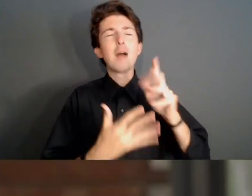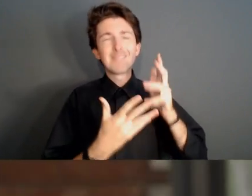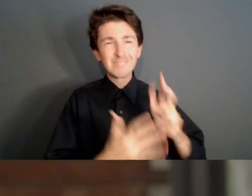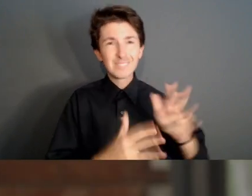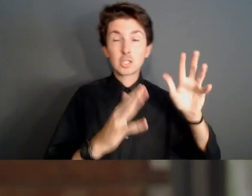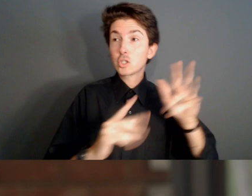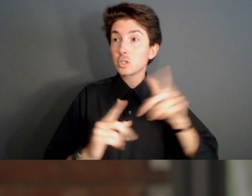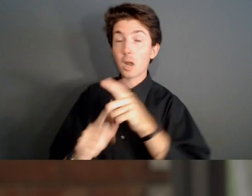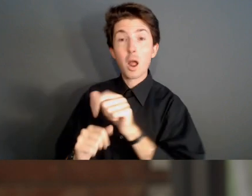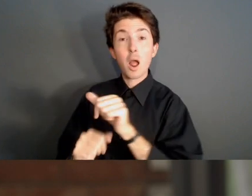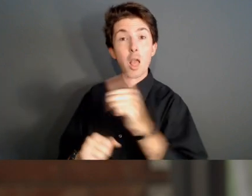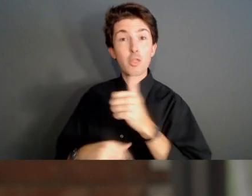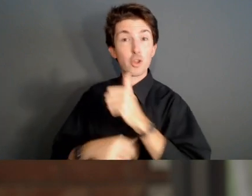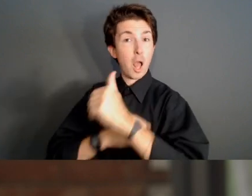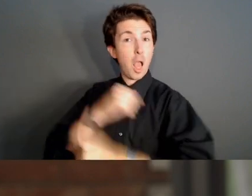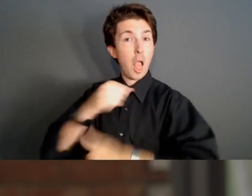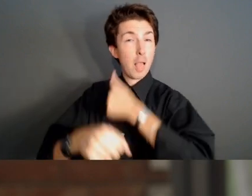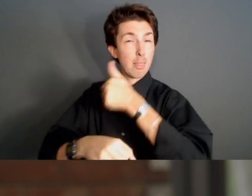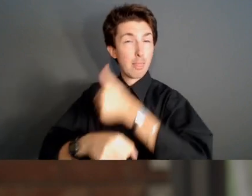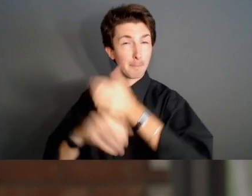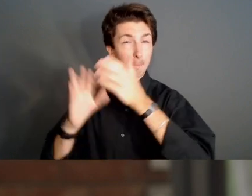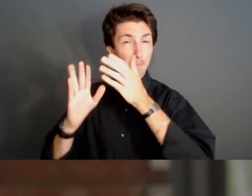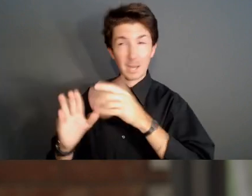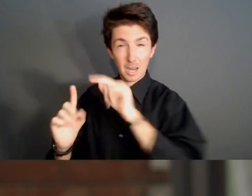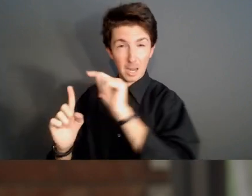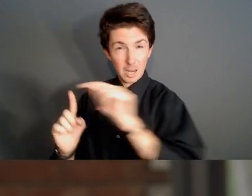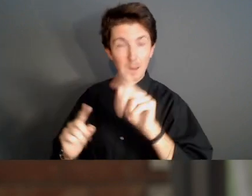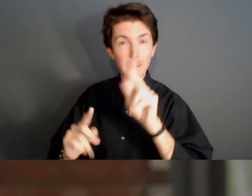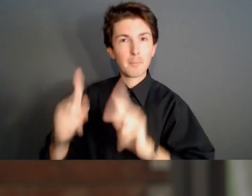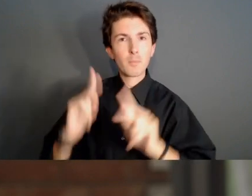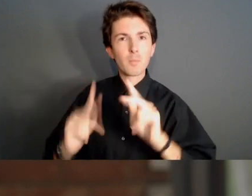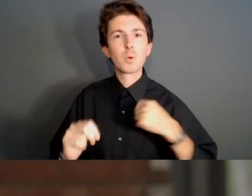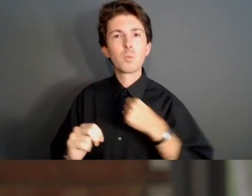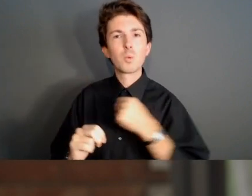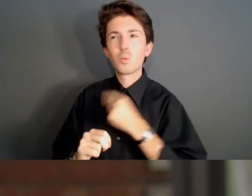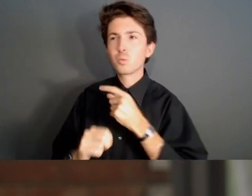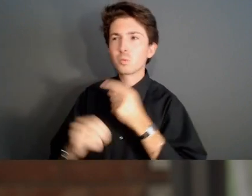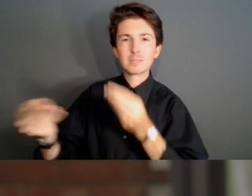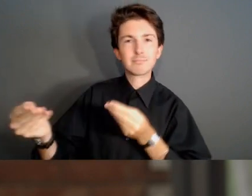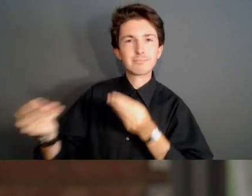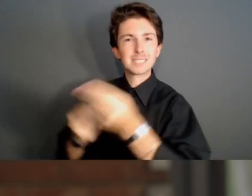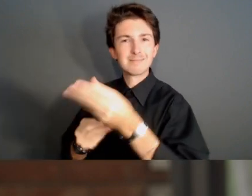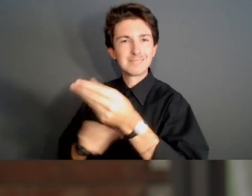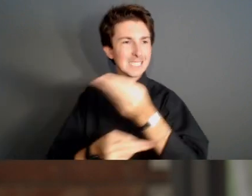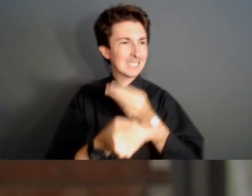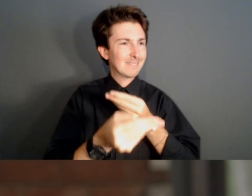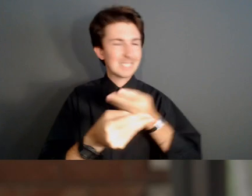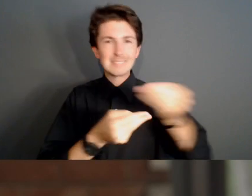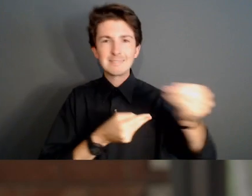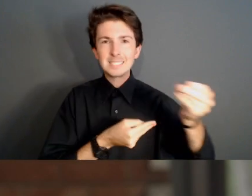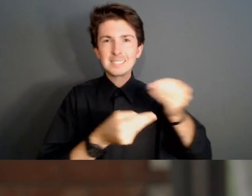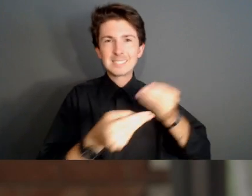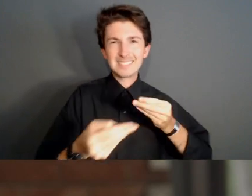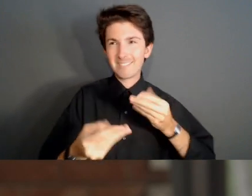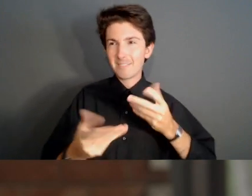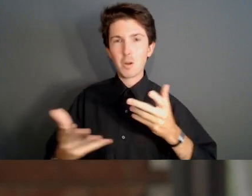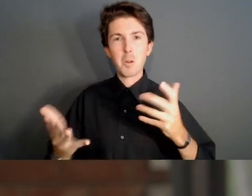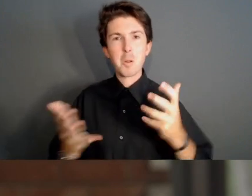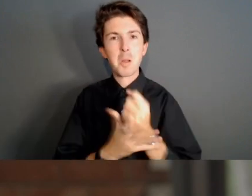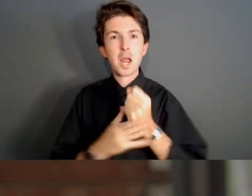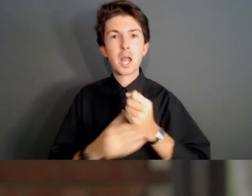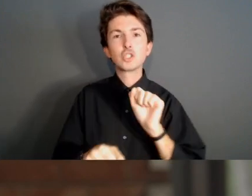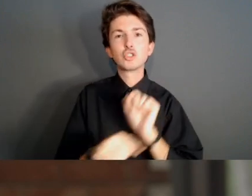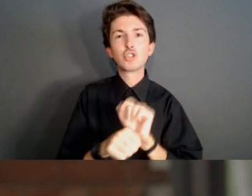opportunity to work with several other alumni, and not only worked with them in productions, but we have given each other the opportunity to give each other